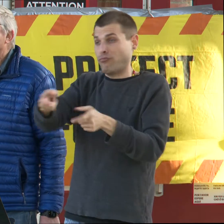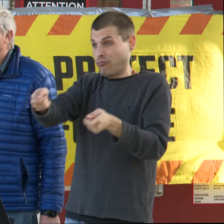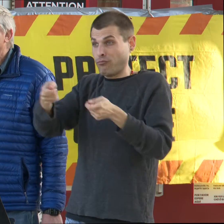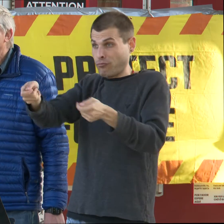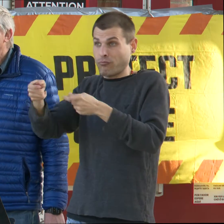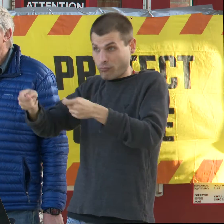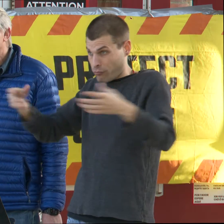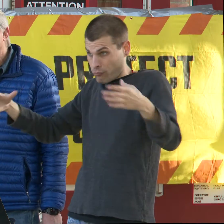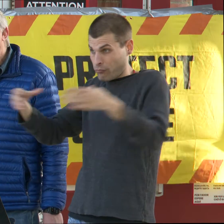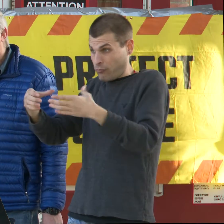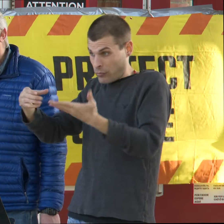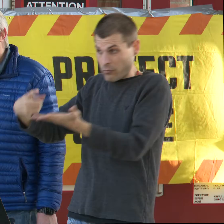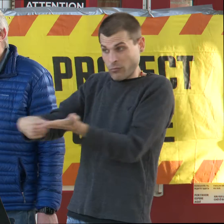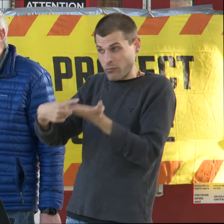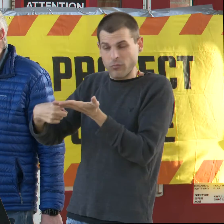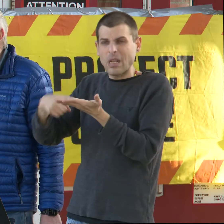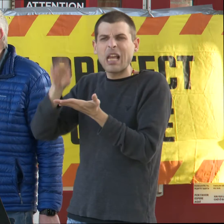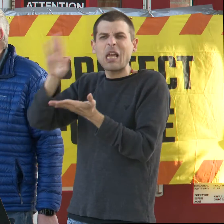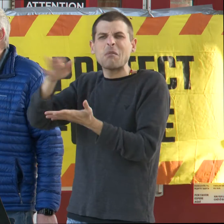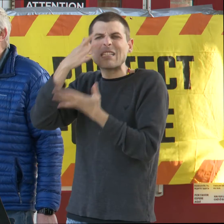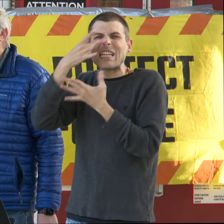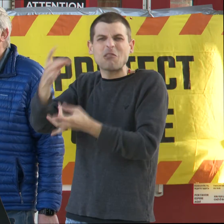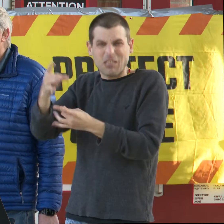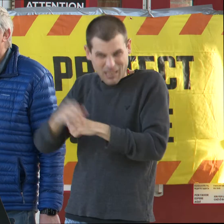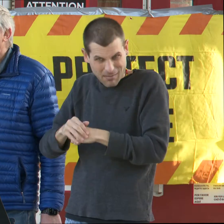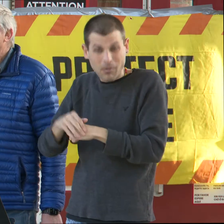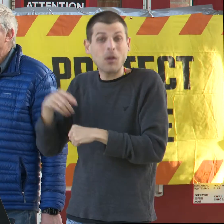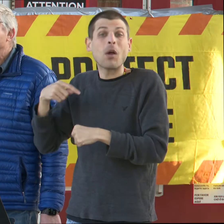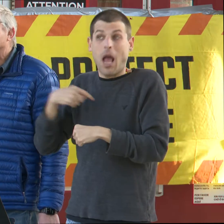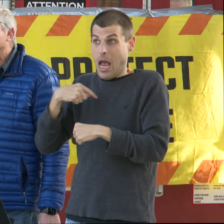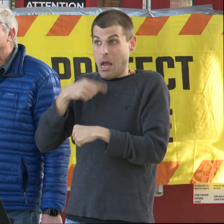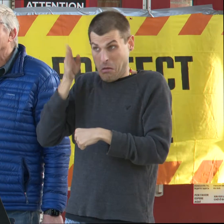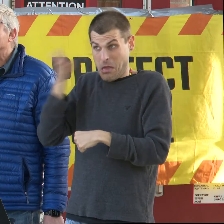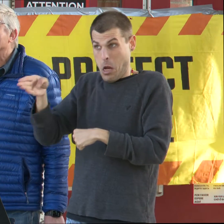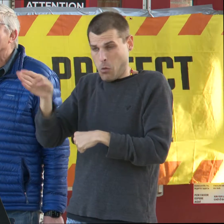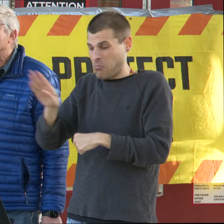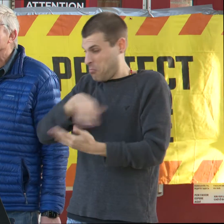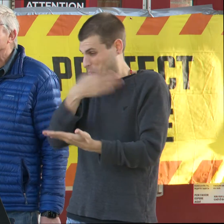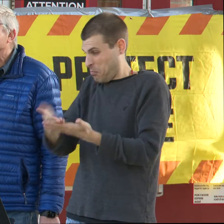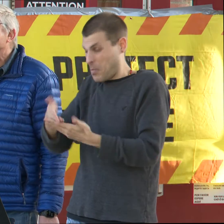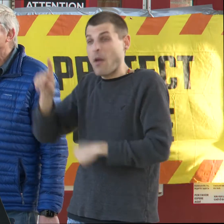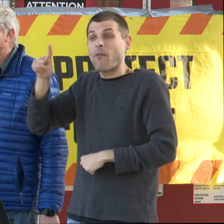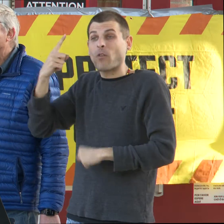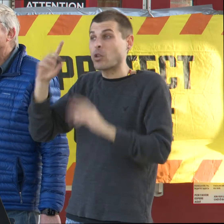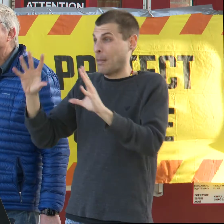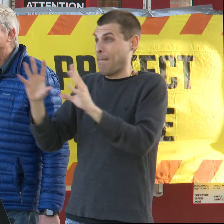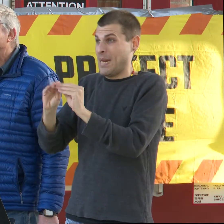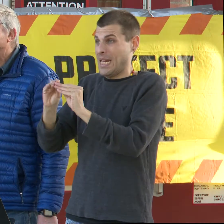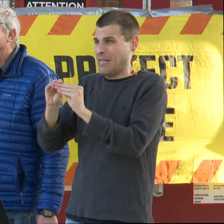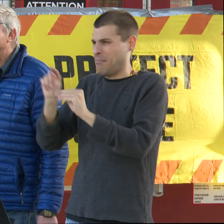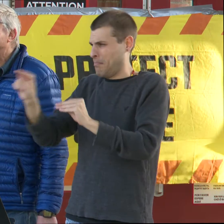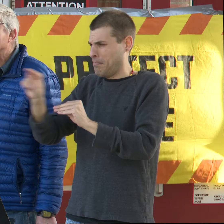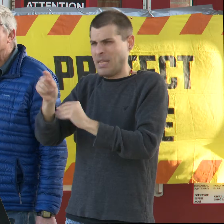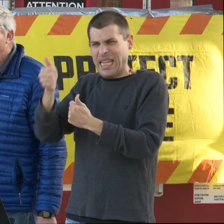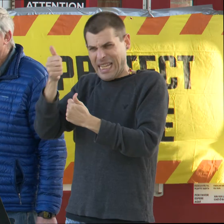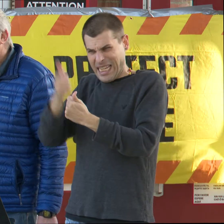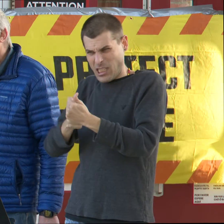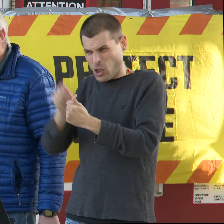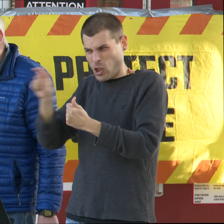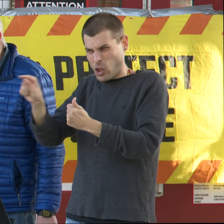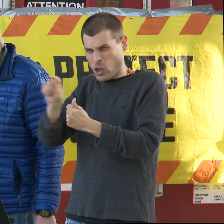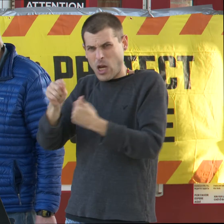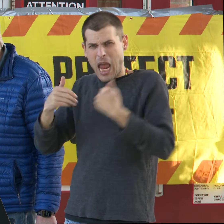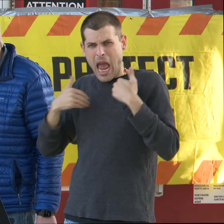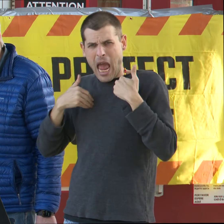committee. And interestingly enough, when we got to the first meeting, about every neighborhood representative had an equivalent from the